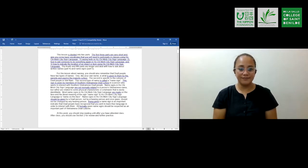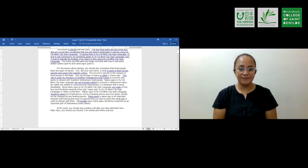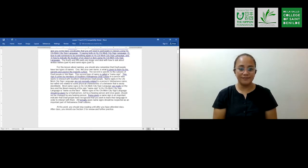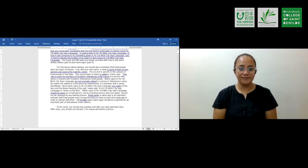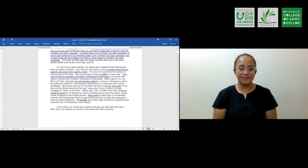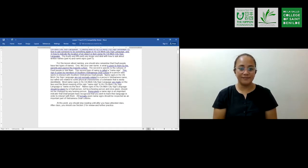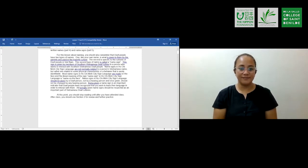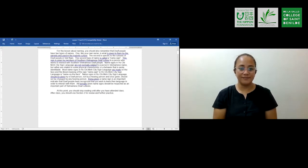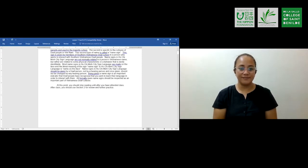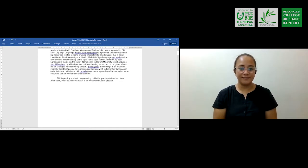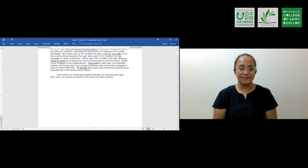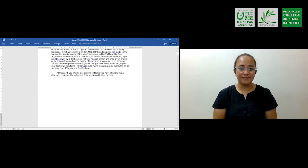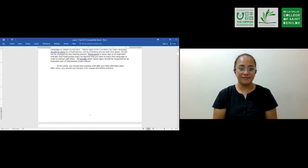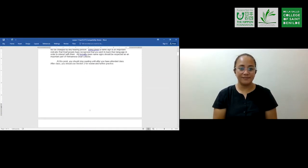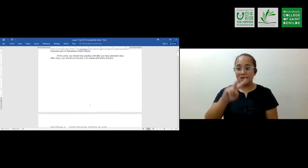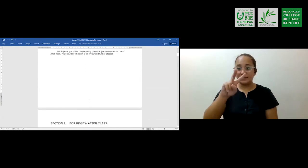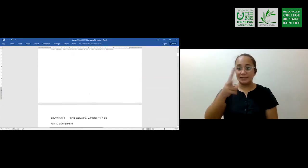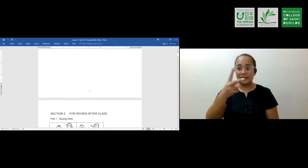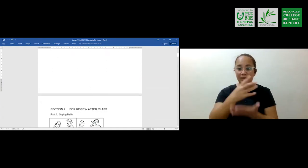the second part.